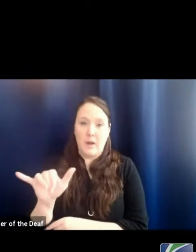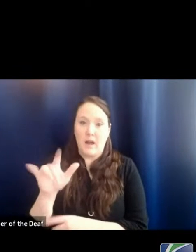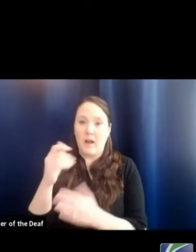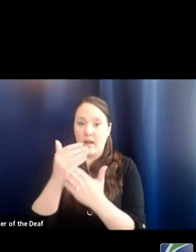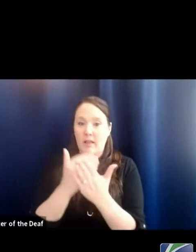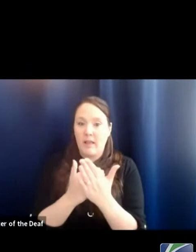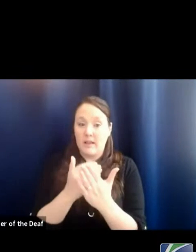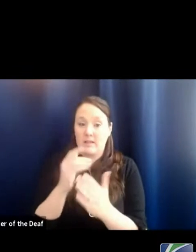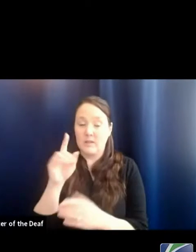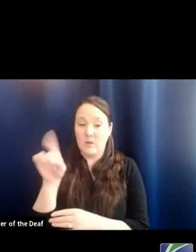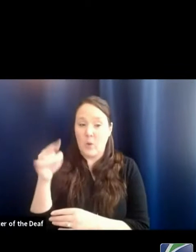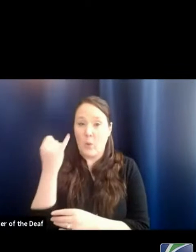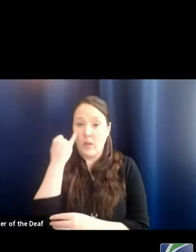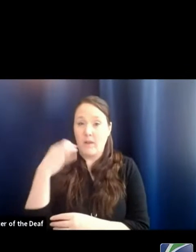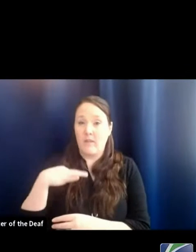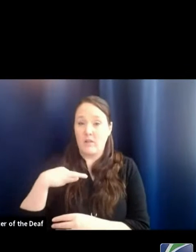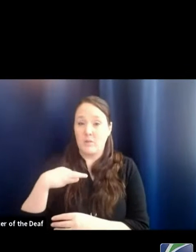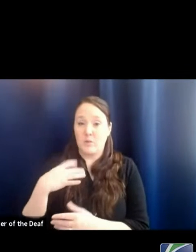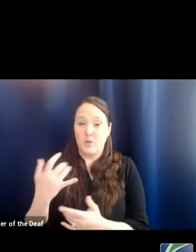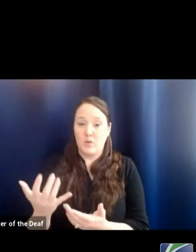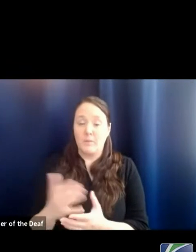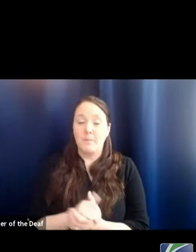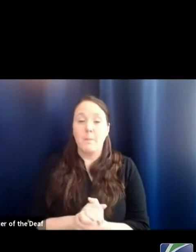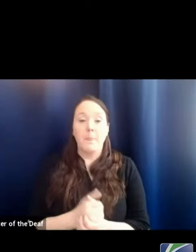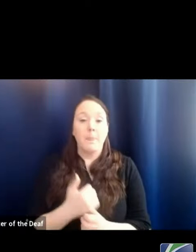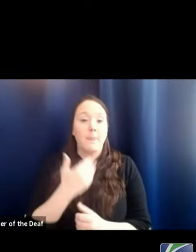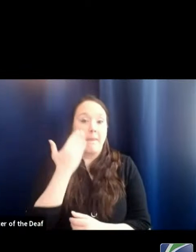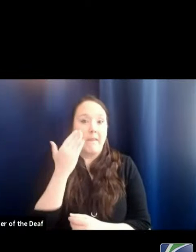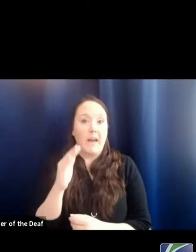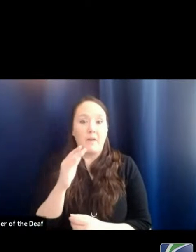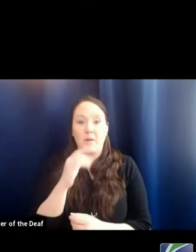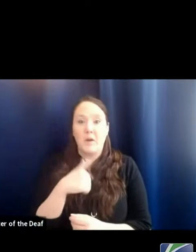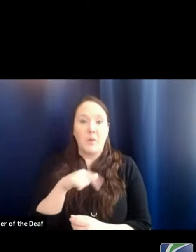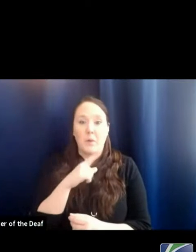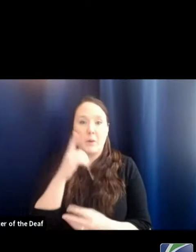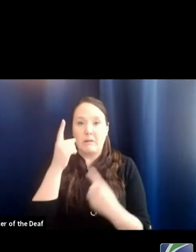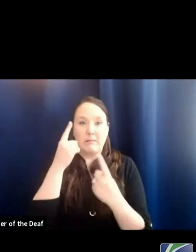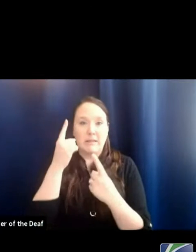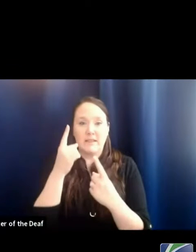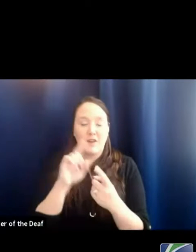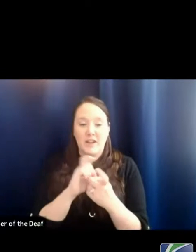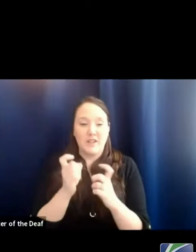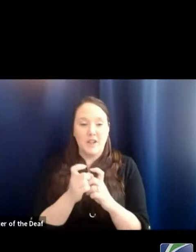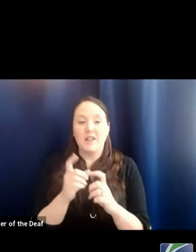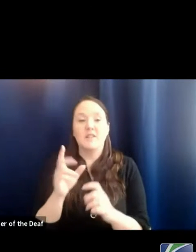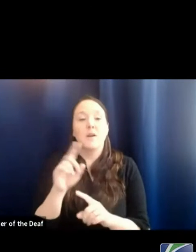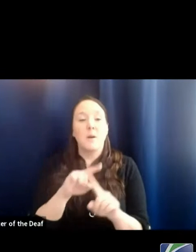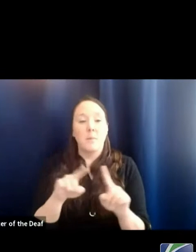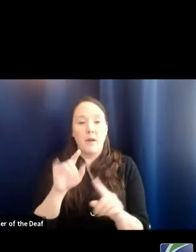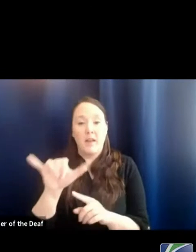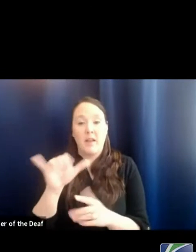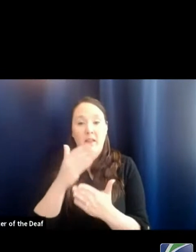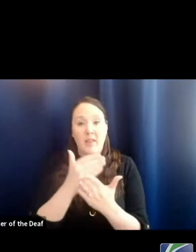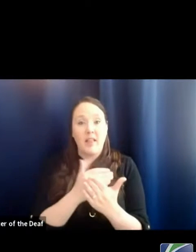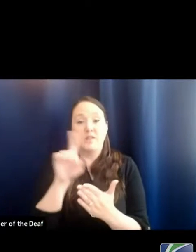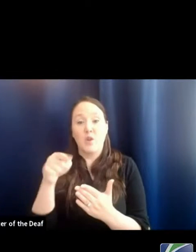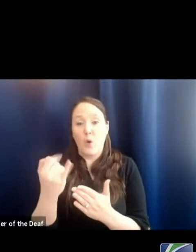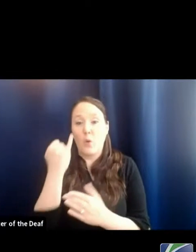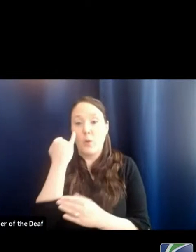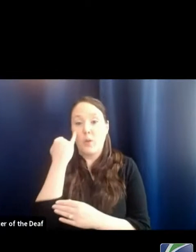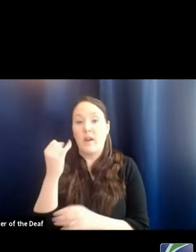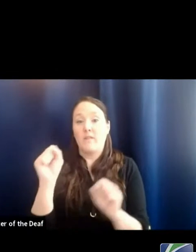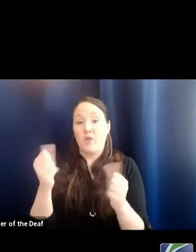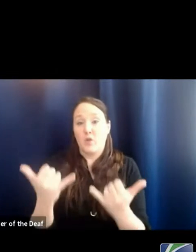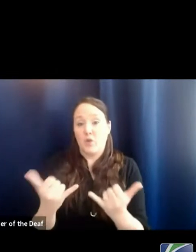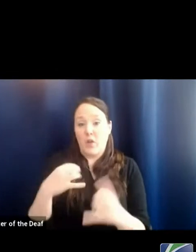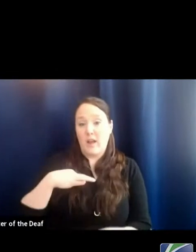eligible? I'm not aware that we're considering a change with our standby list. And yes, the list is only for those who are currently eligible